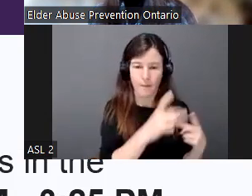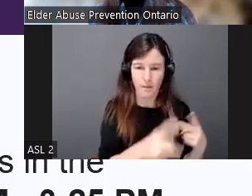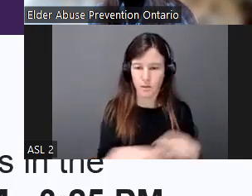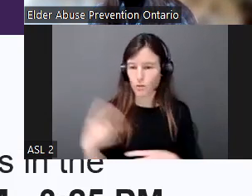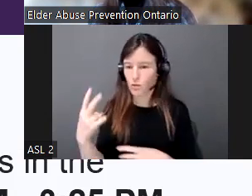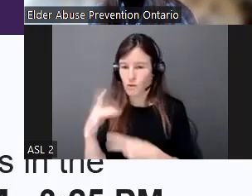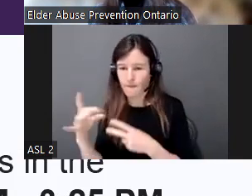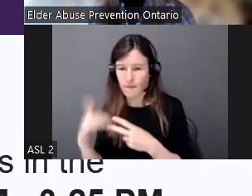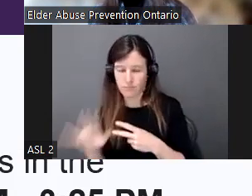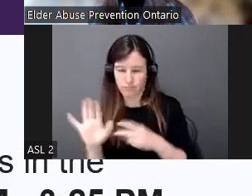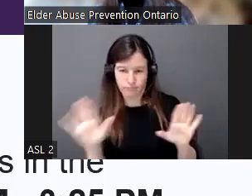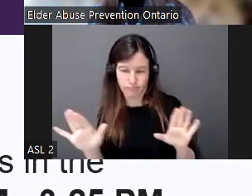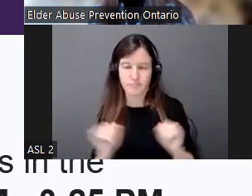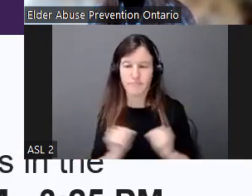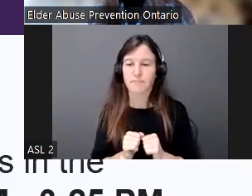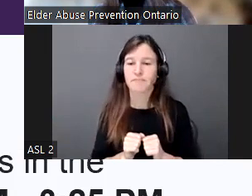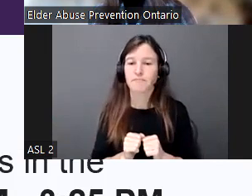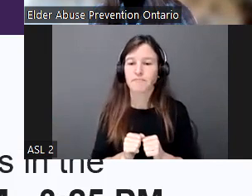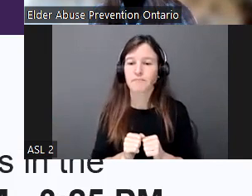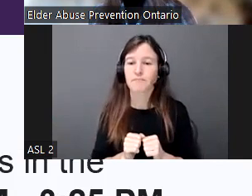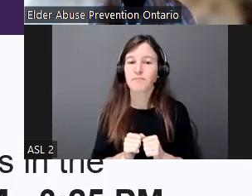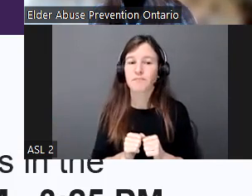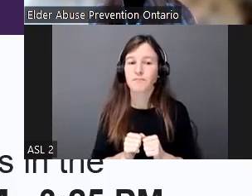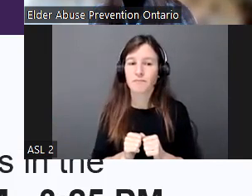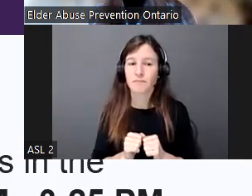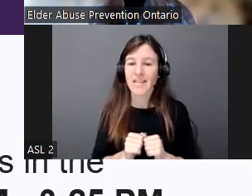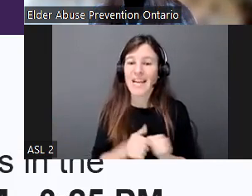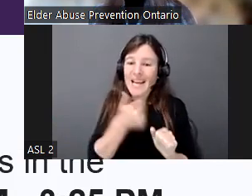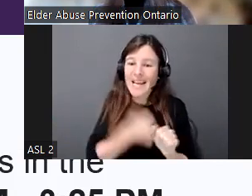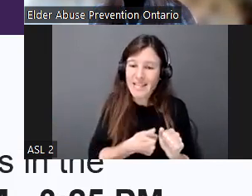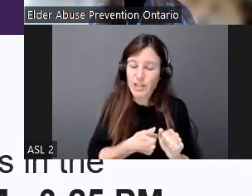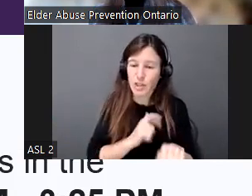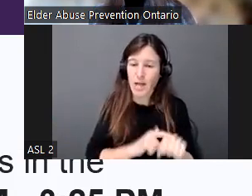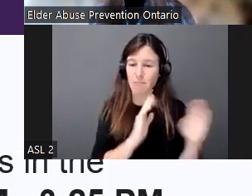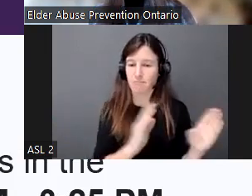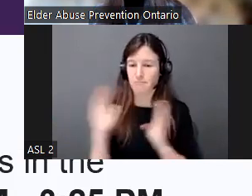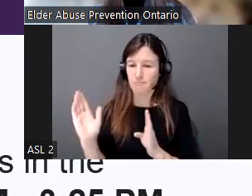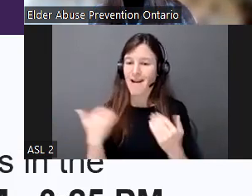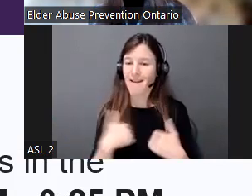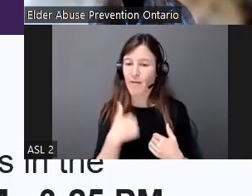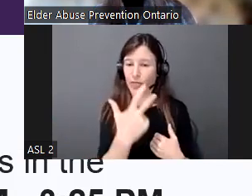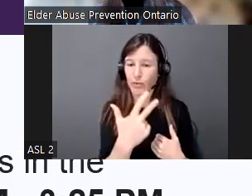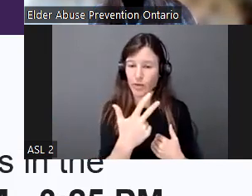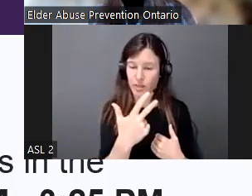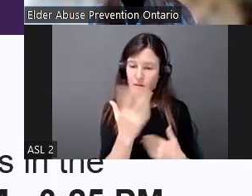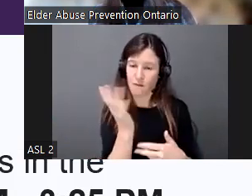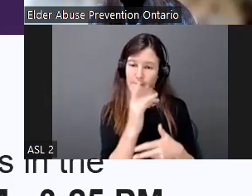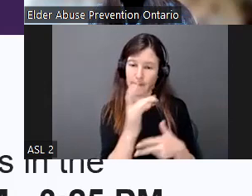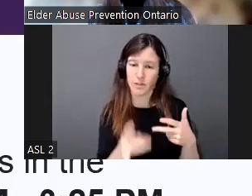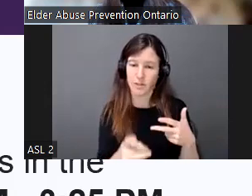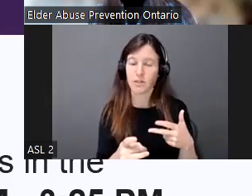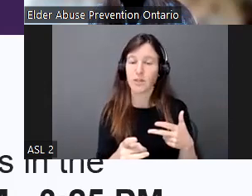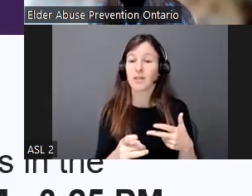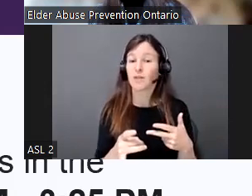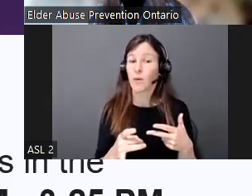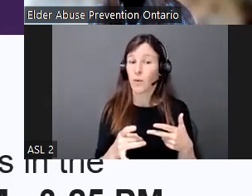You'll be able to choose from 3 of the presentations in each of those sessions. So this is in the first session after. So there's 3 sessions.